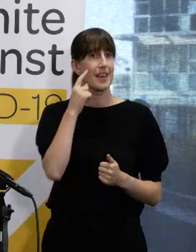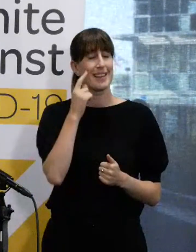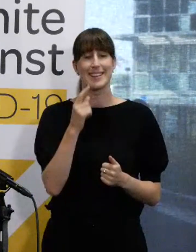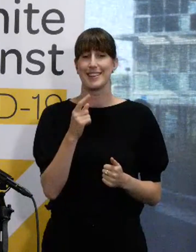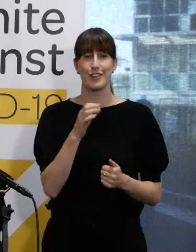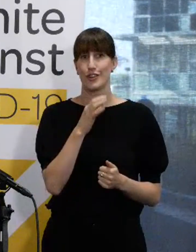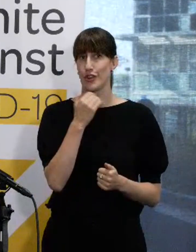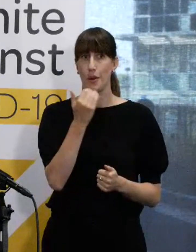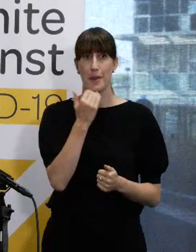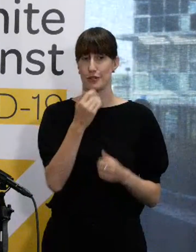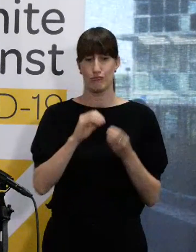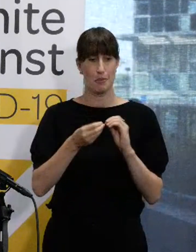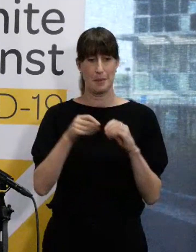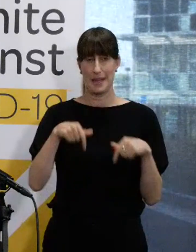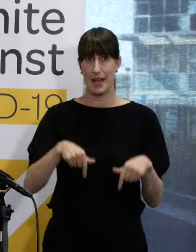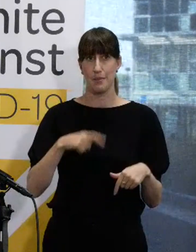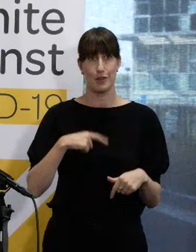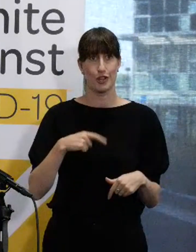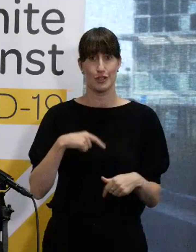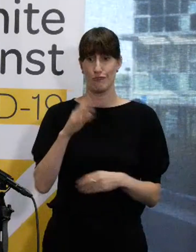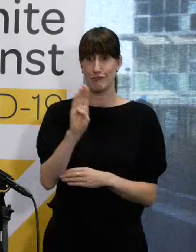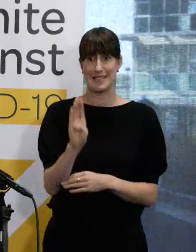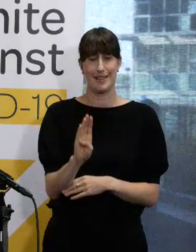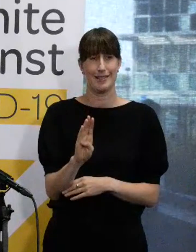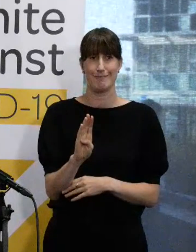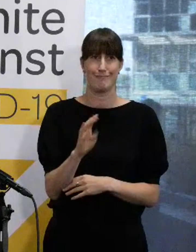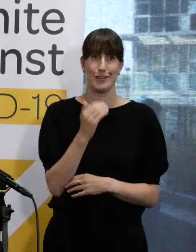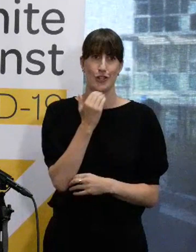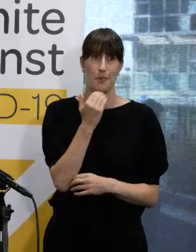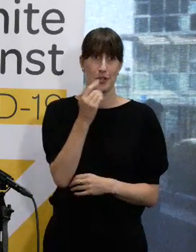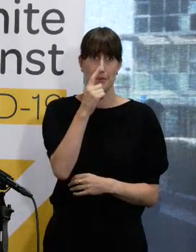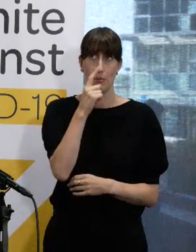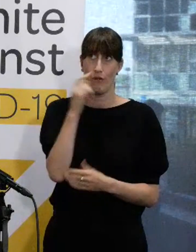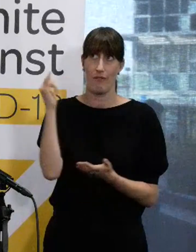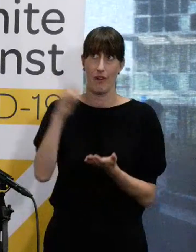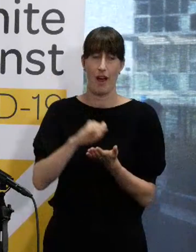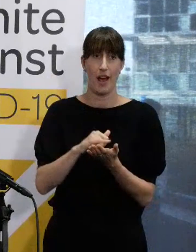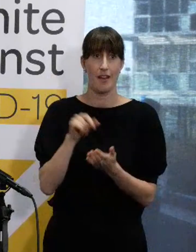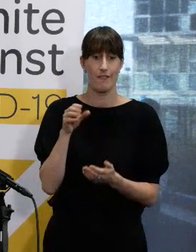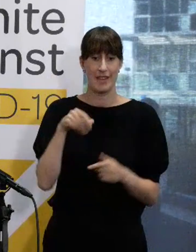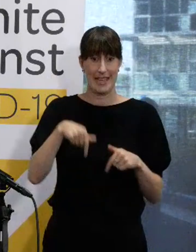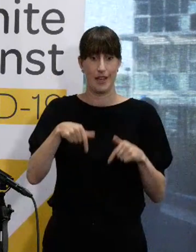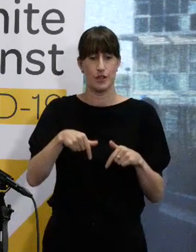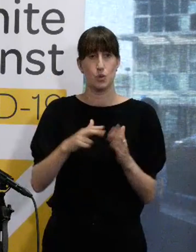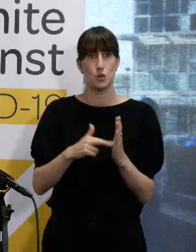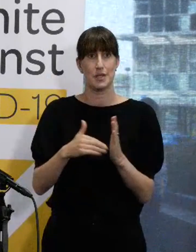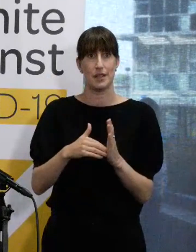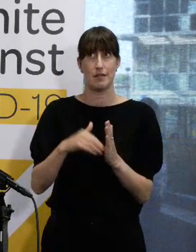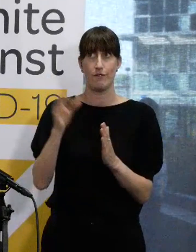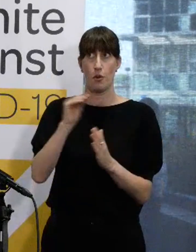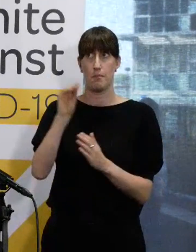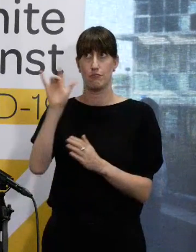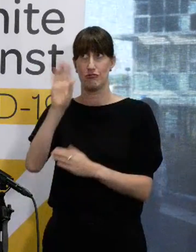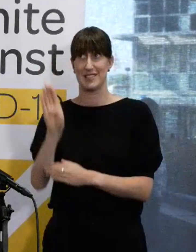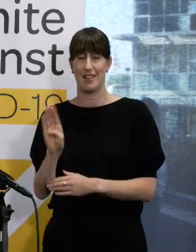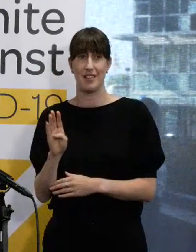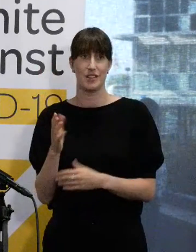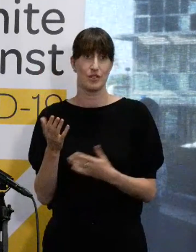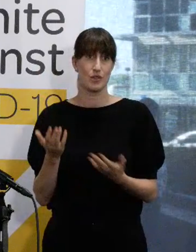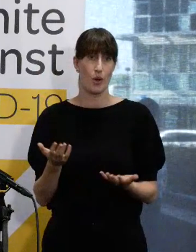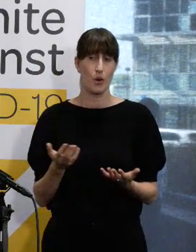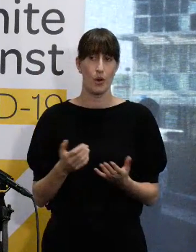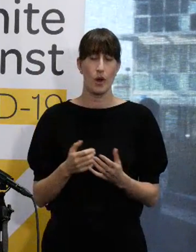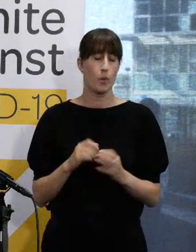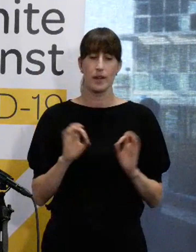few people travelling from Brazil, and that variant is also not very prevalent elsewhere. So we haven't provided any